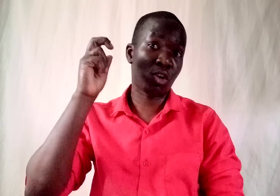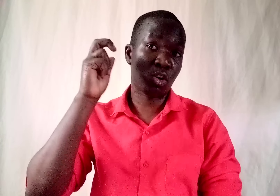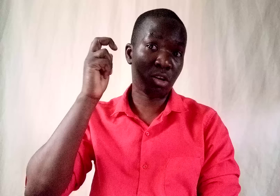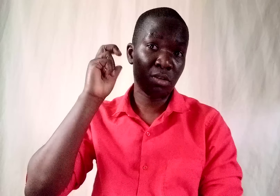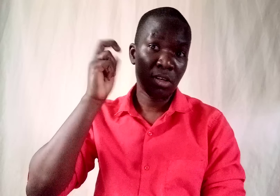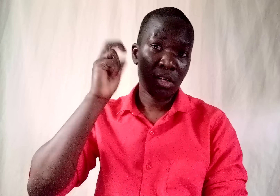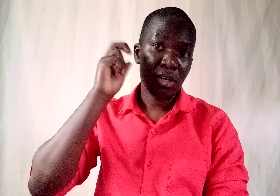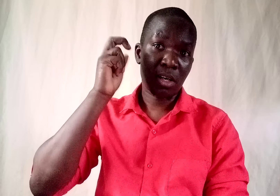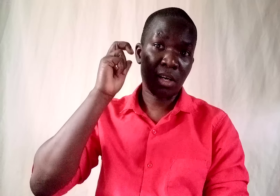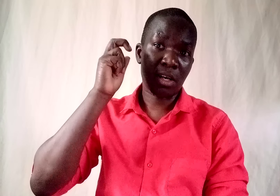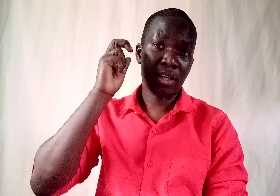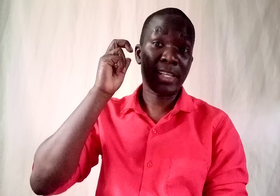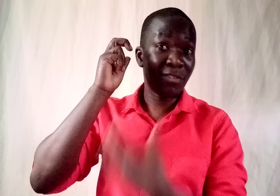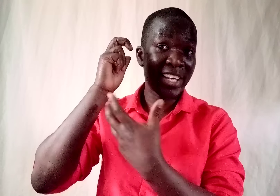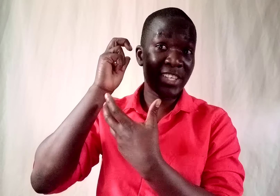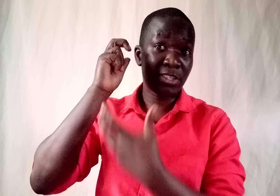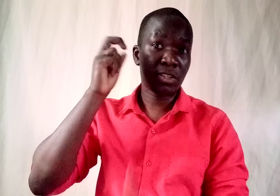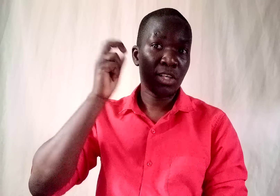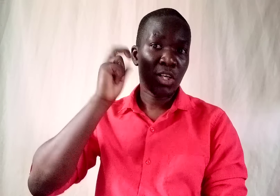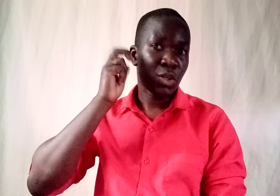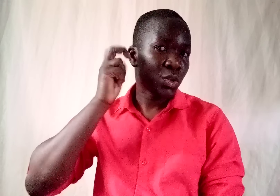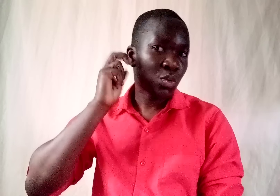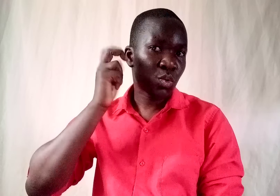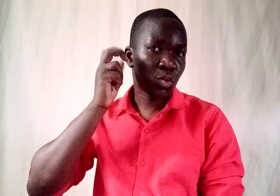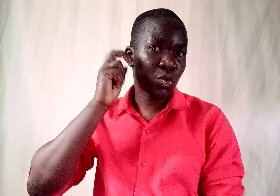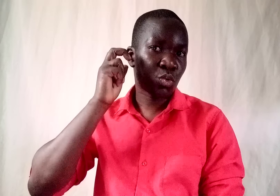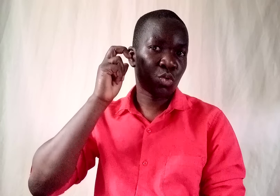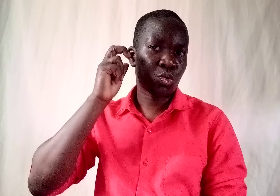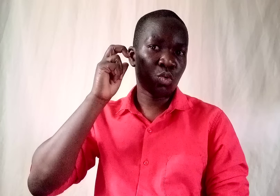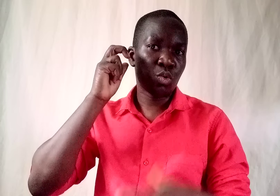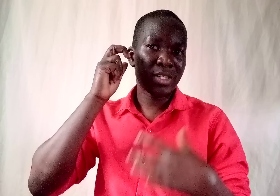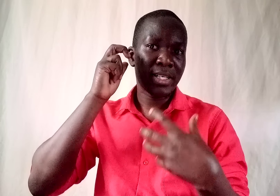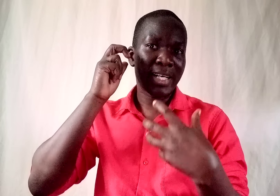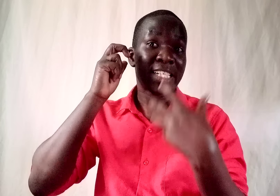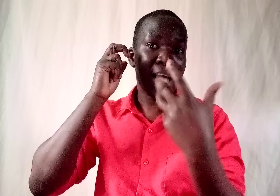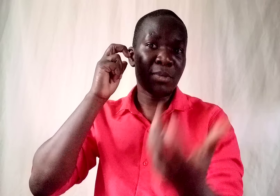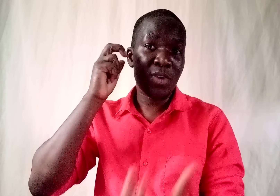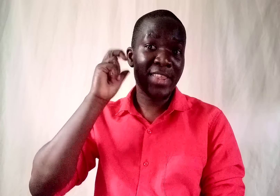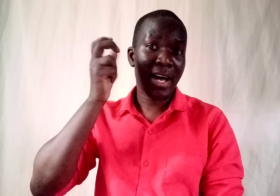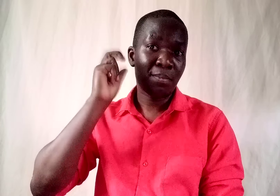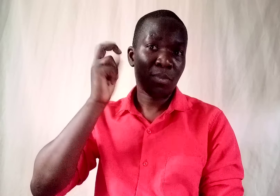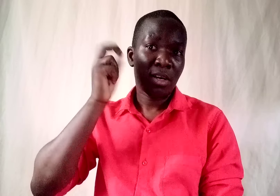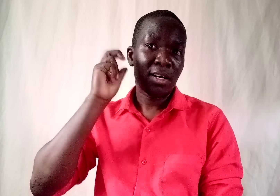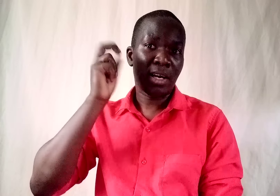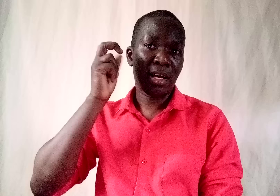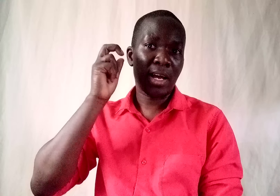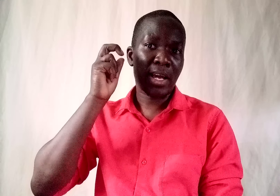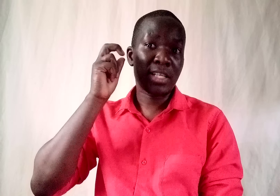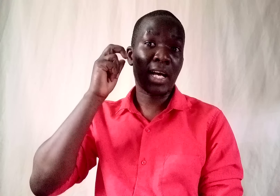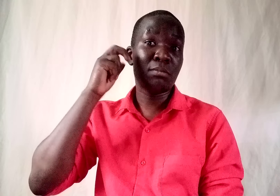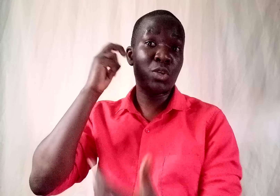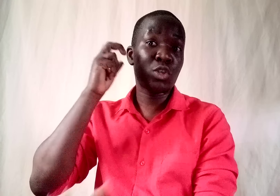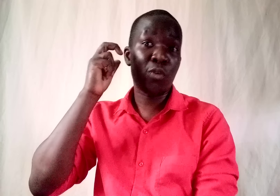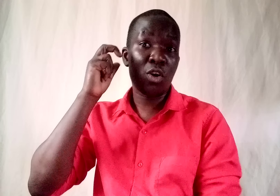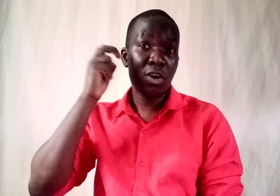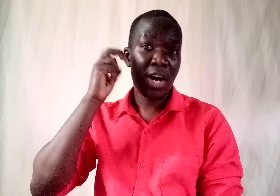local, in the villages, to determine whether it can be used for